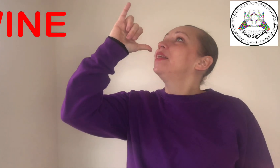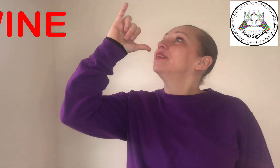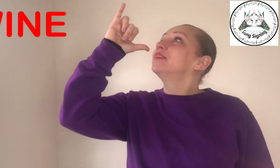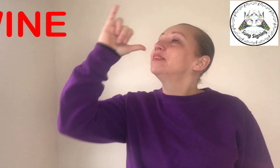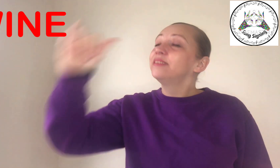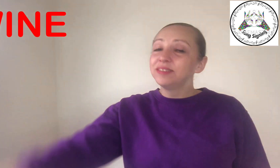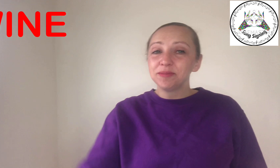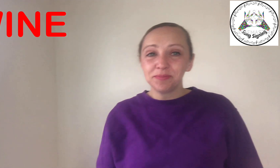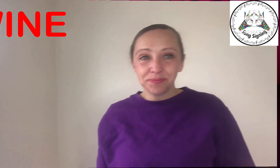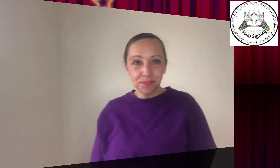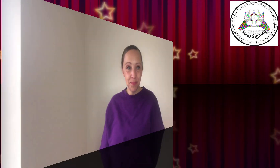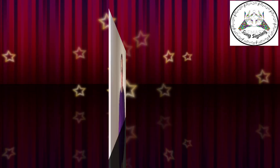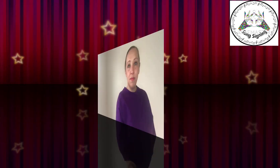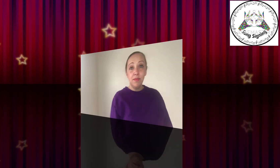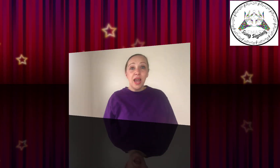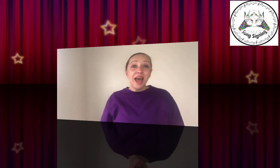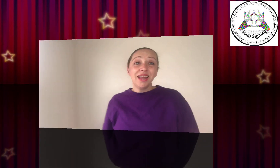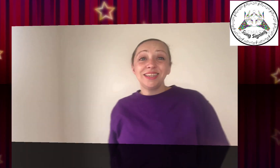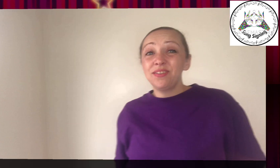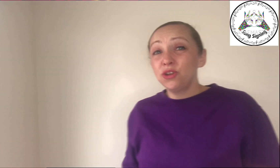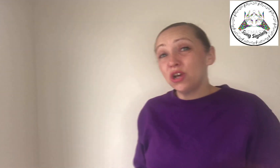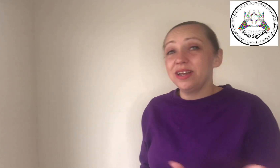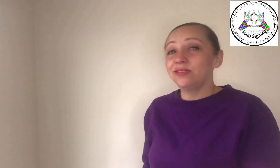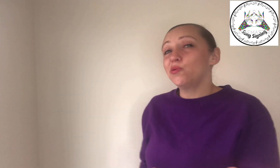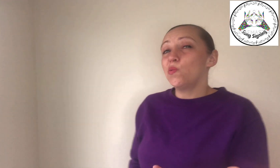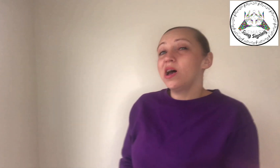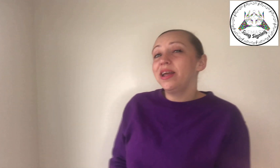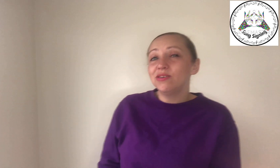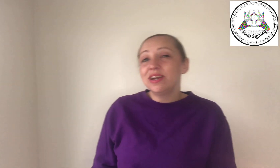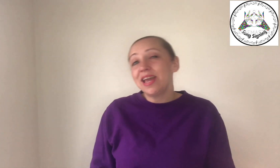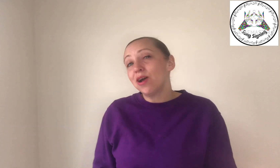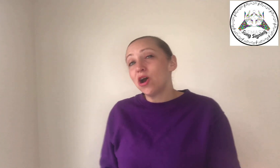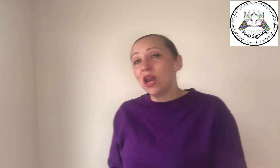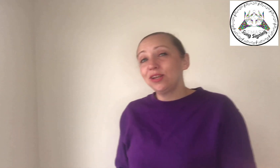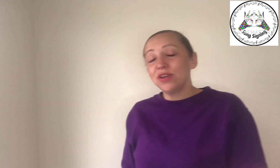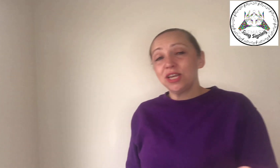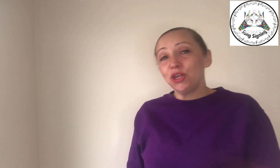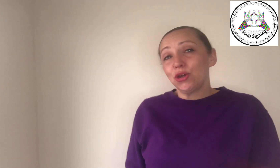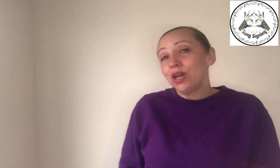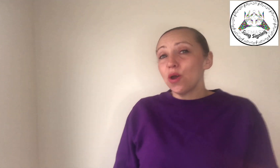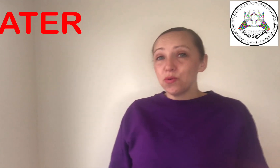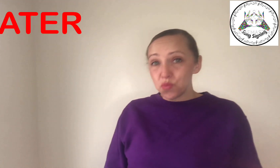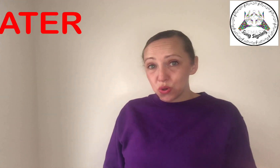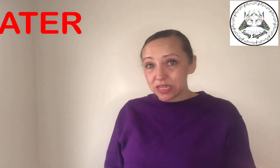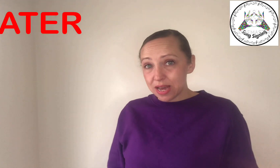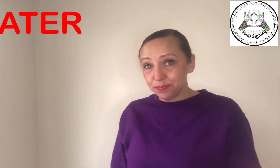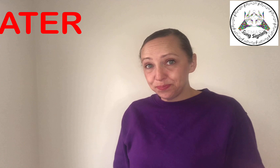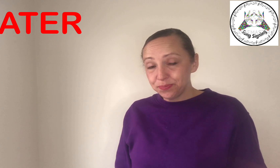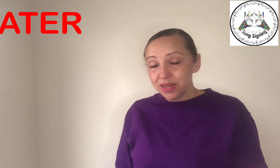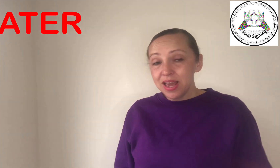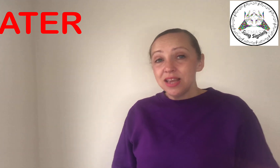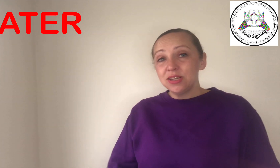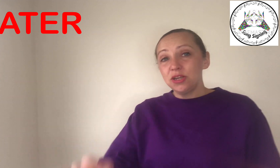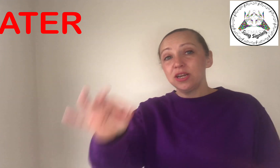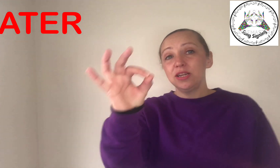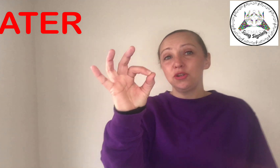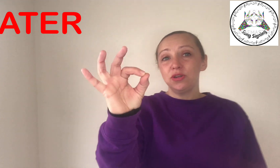Wine. And if you're not into wine or any alcoholic drink, you can go with water. So you're going to do your